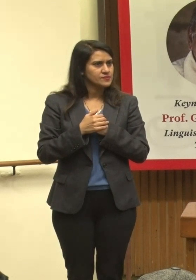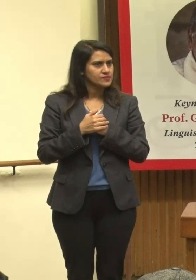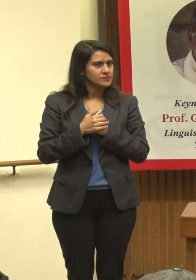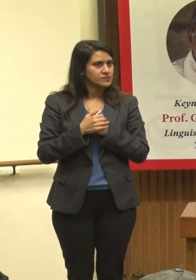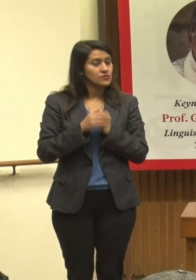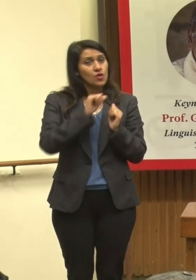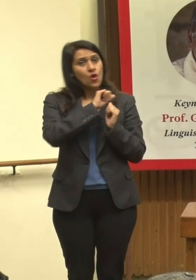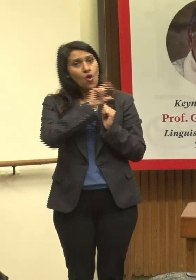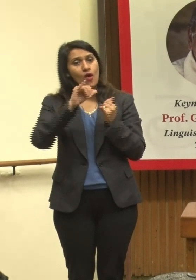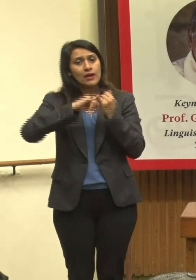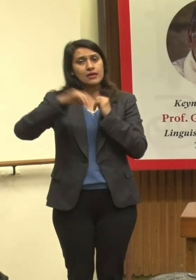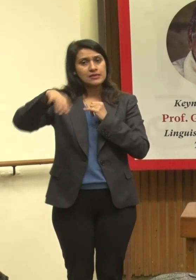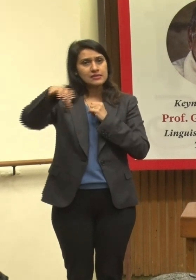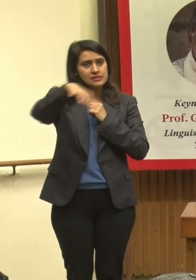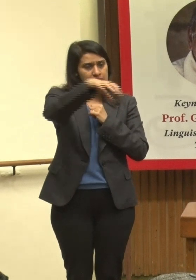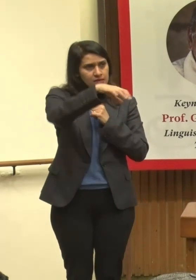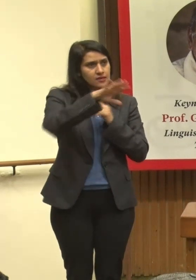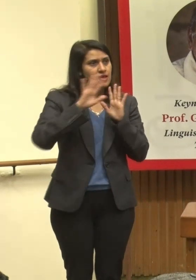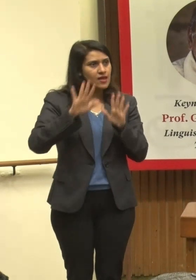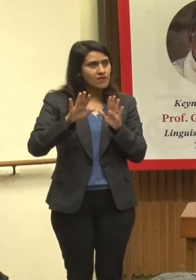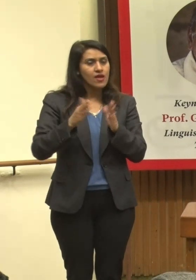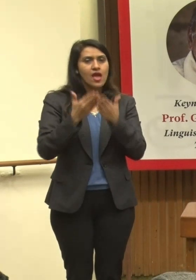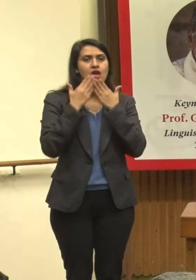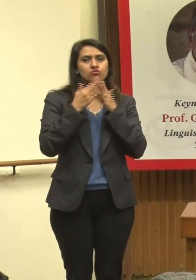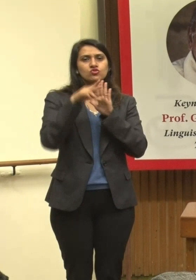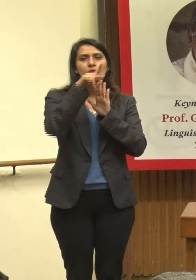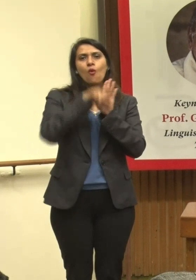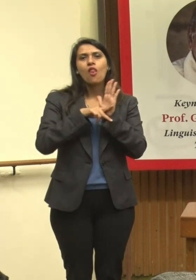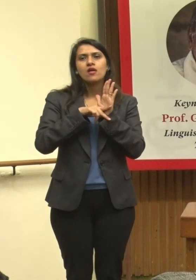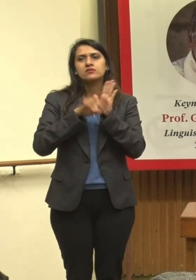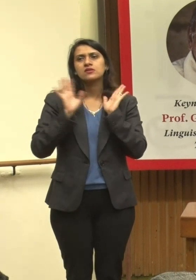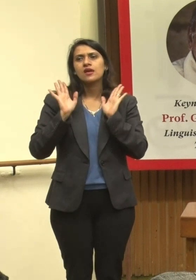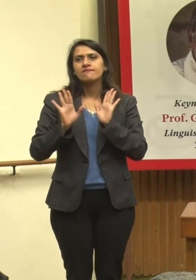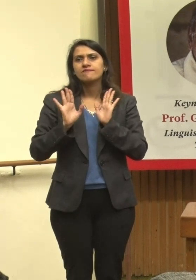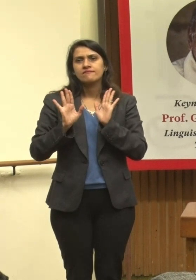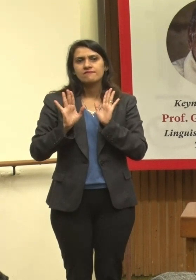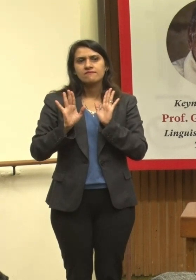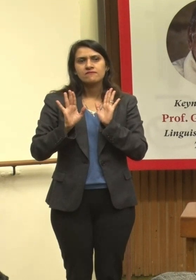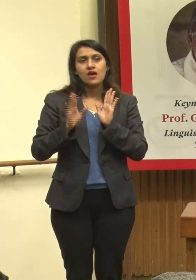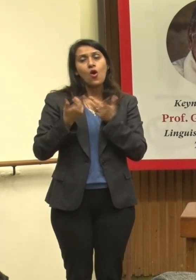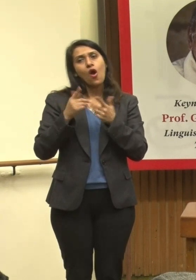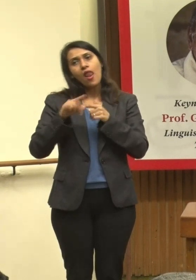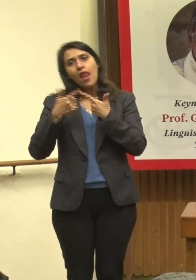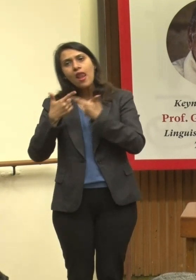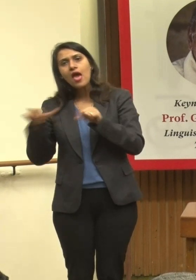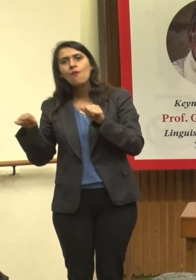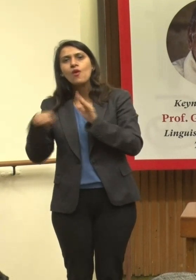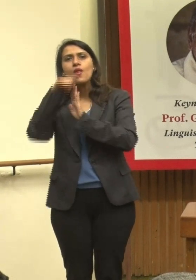Every state has an educational policy or language policy.